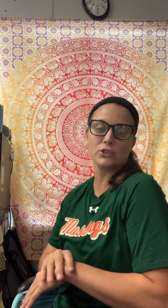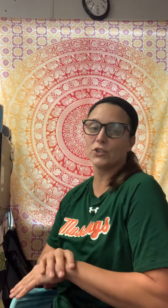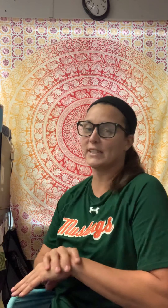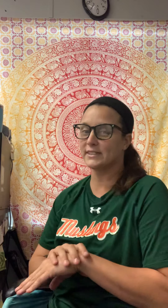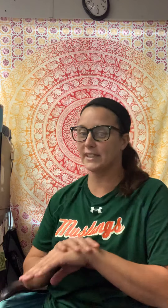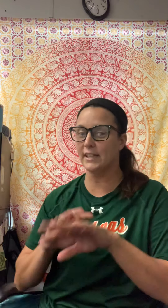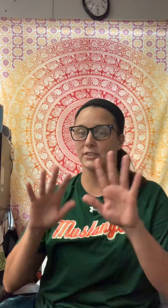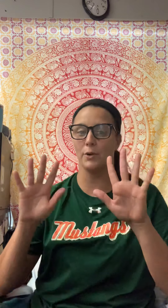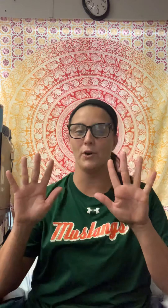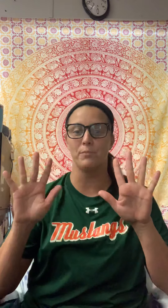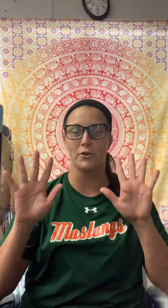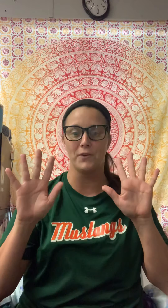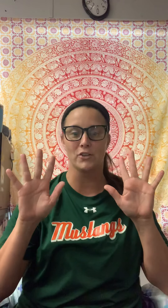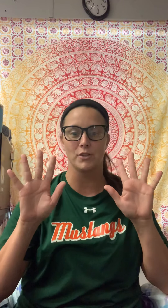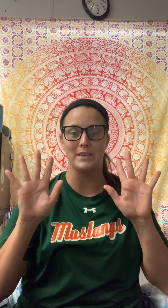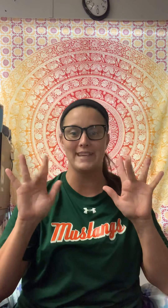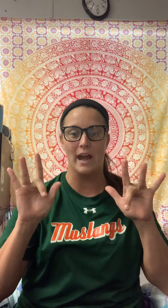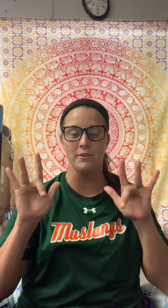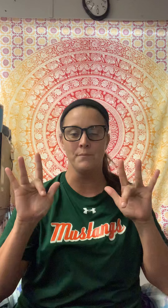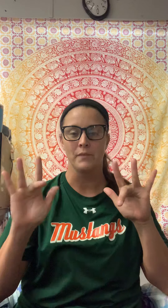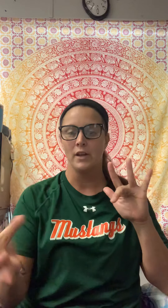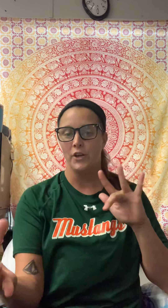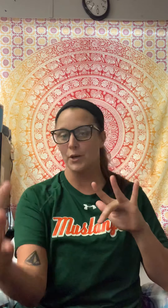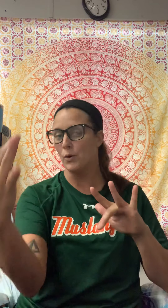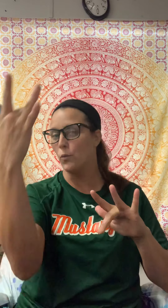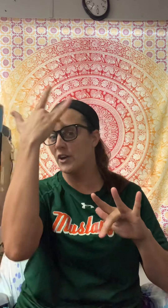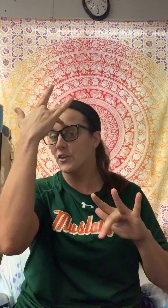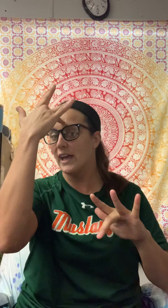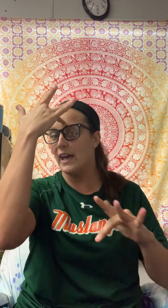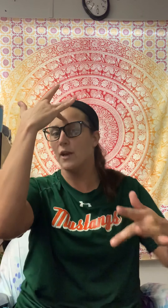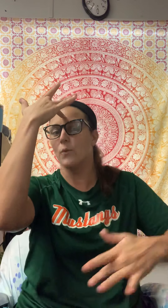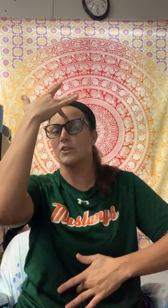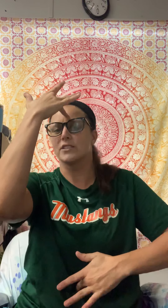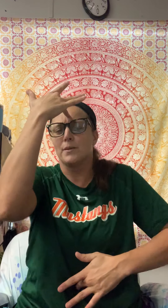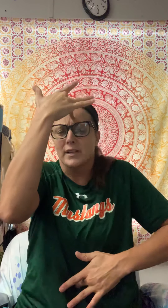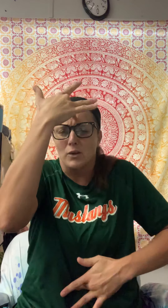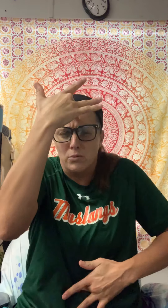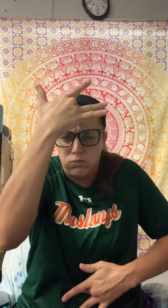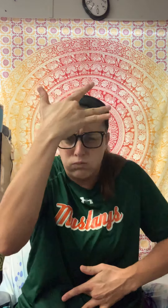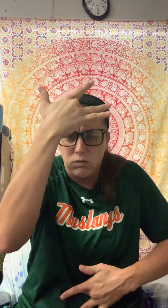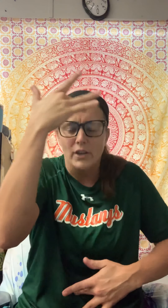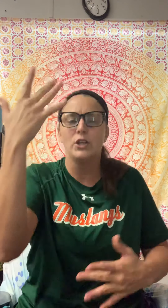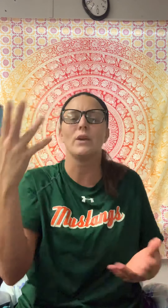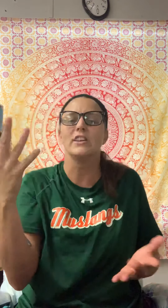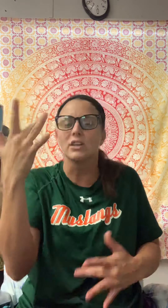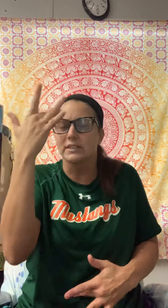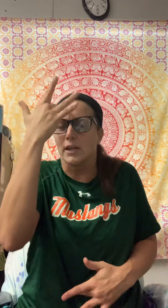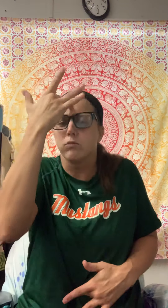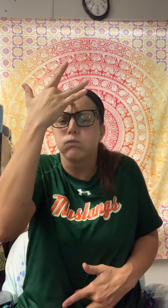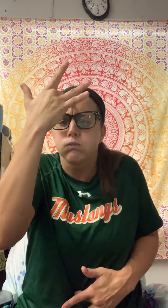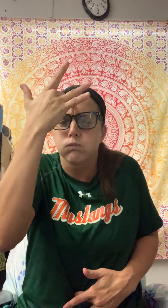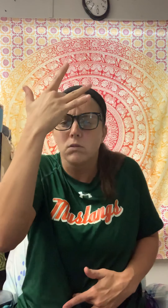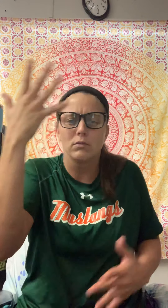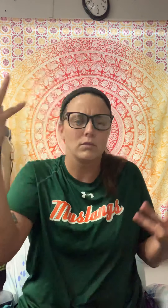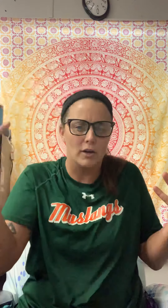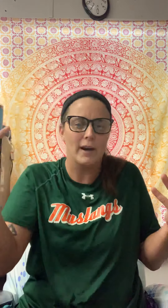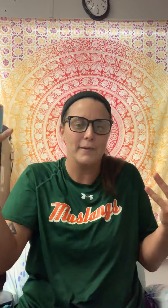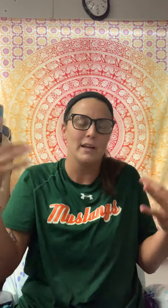learn is sick. So both middle fingers are going to be down. You're going to put one in your head and one in your stomach, and you want to look sick. All right.